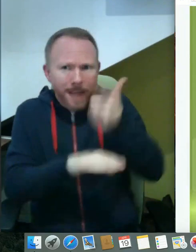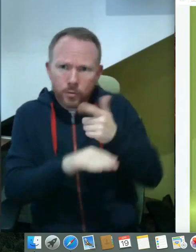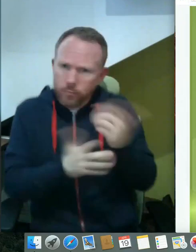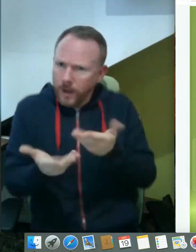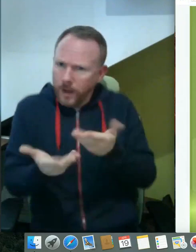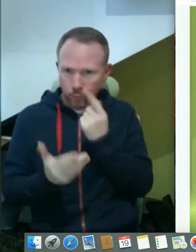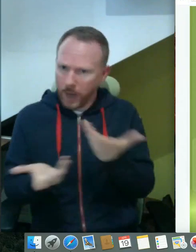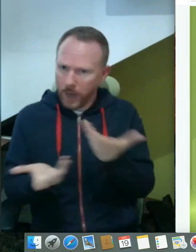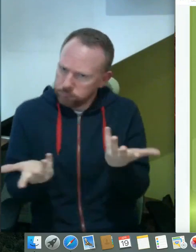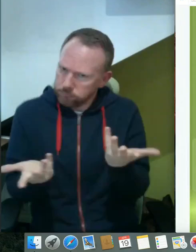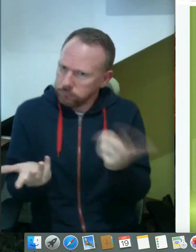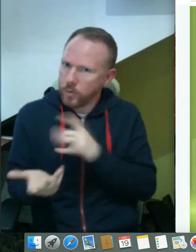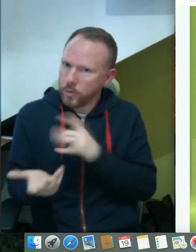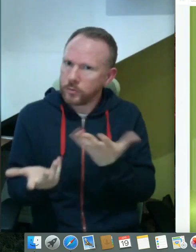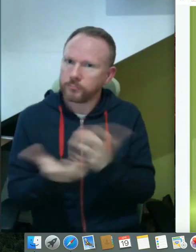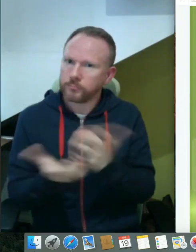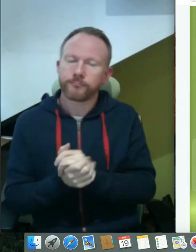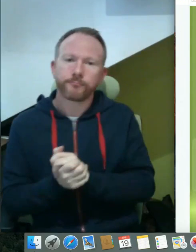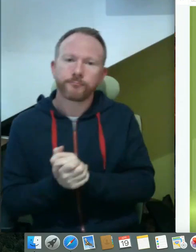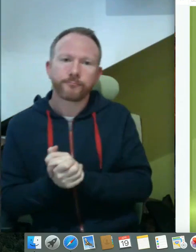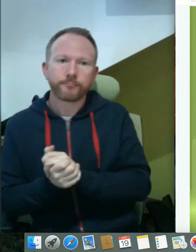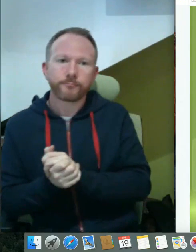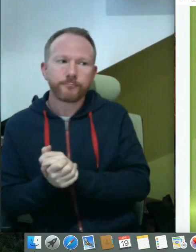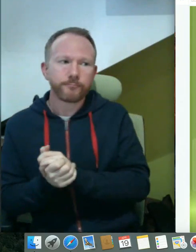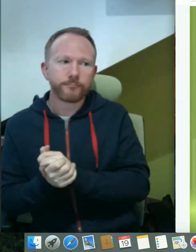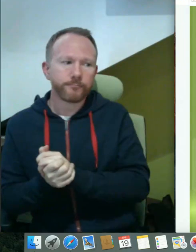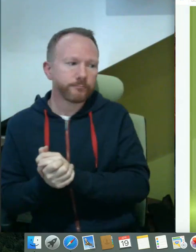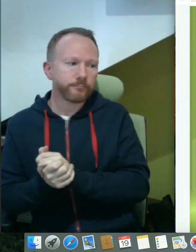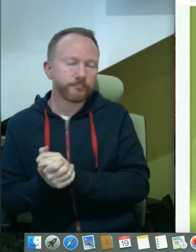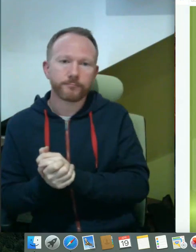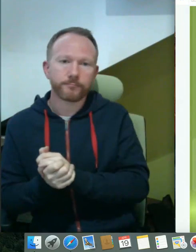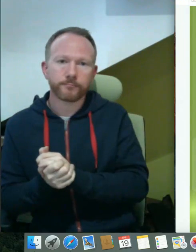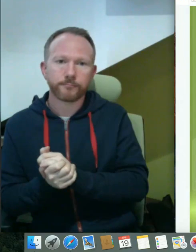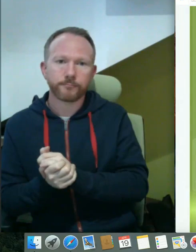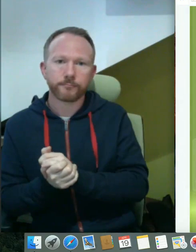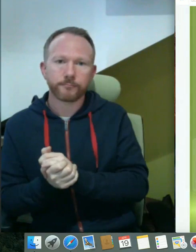On the next slide, you will see a picture,